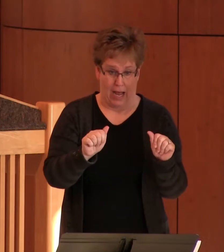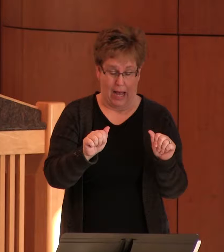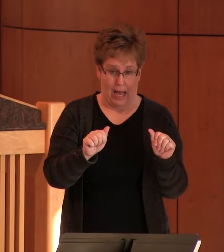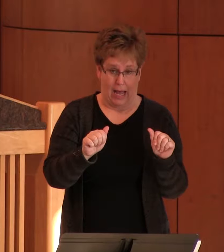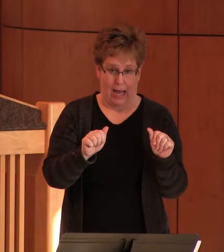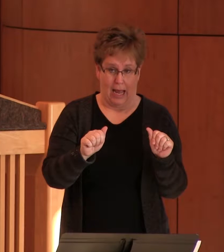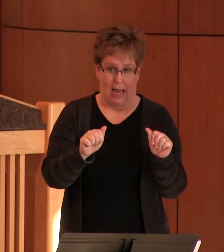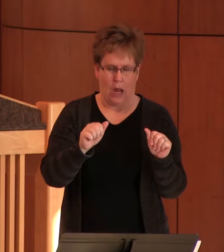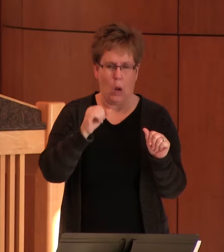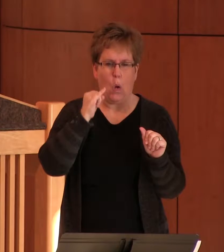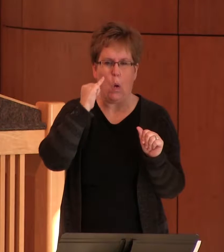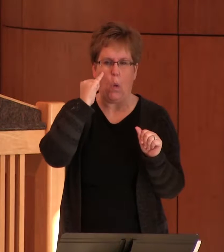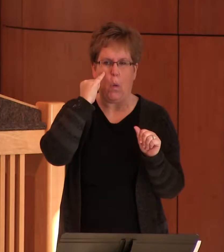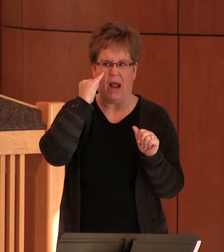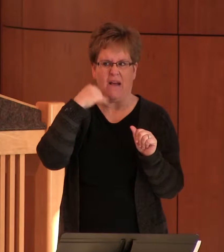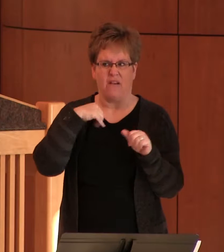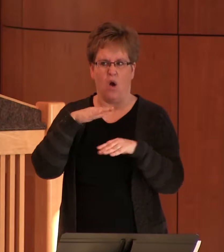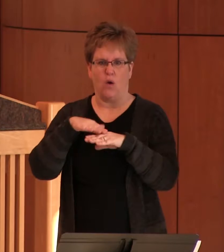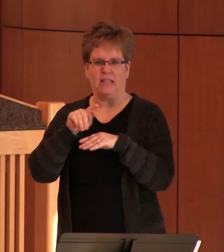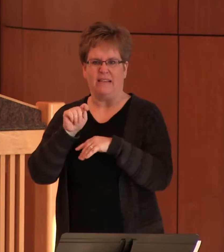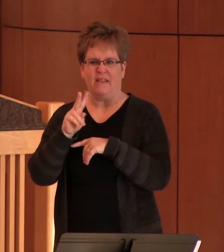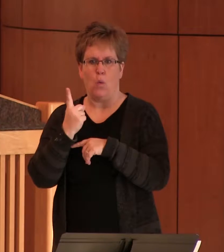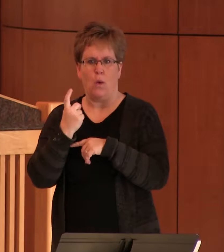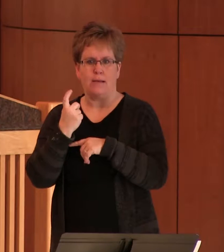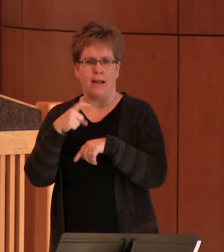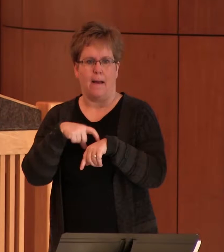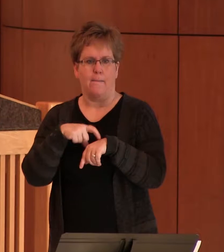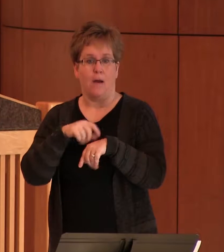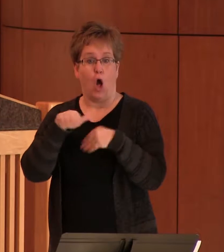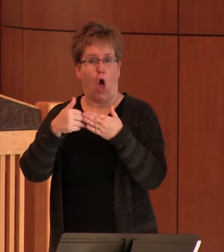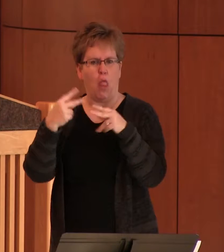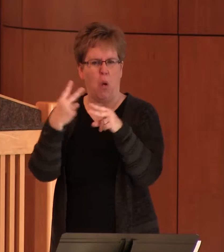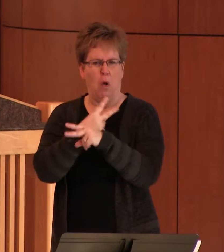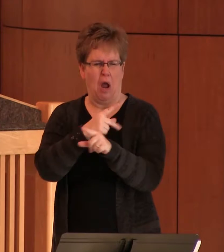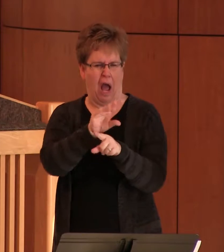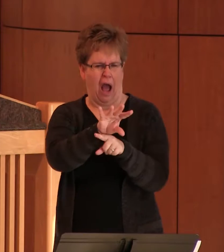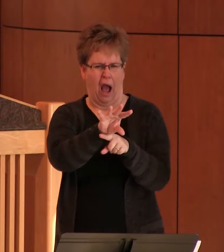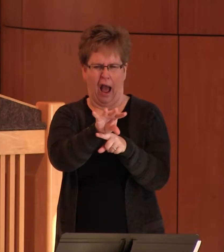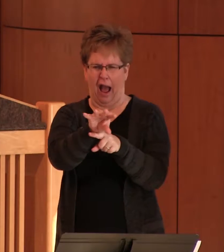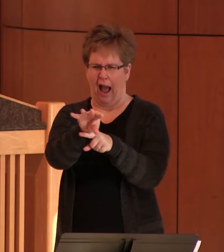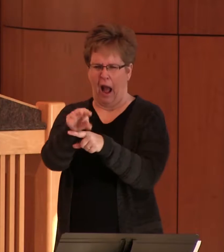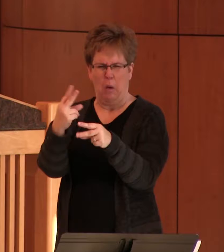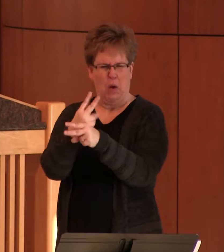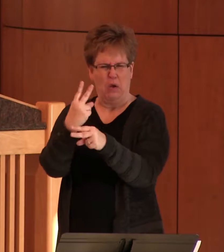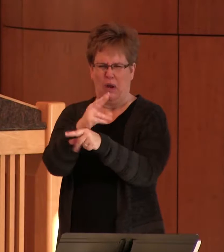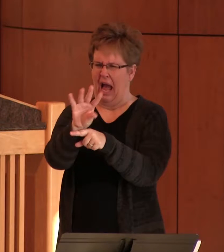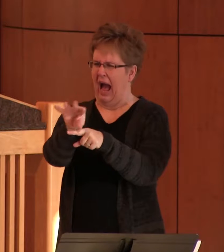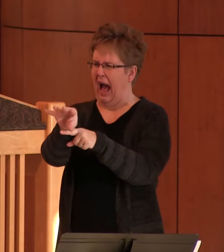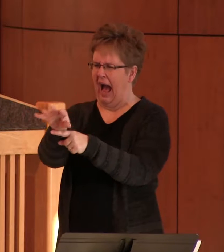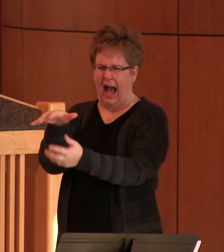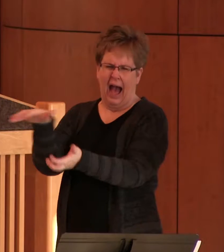There's making that one episode where they've taken all of the worst of the auditions